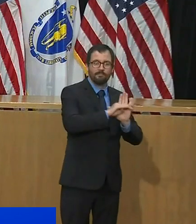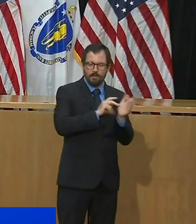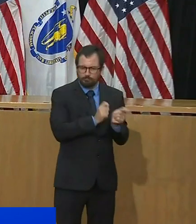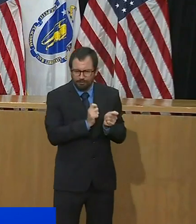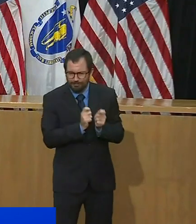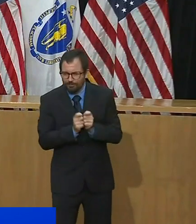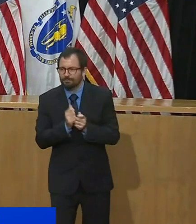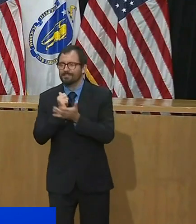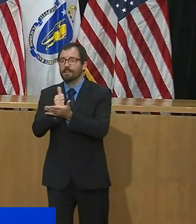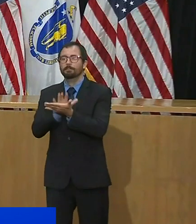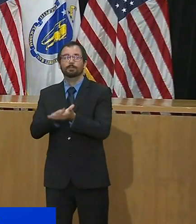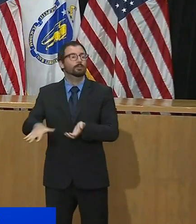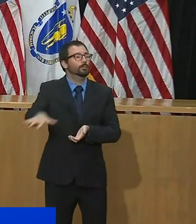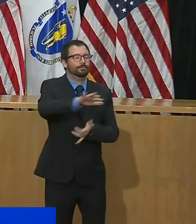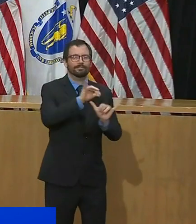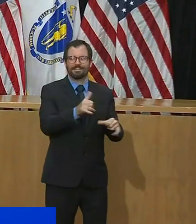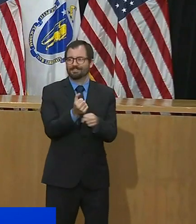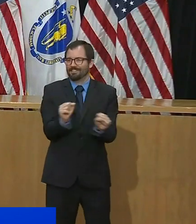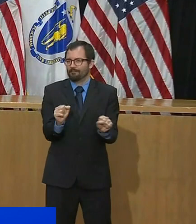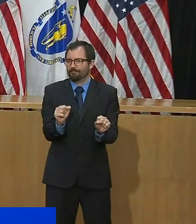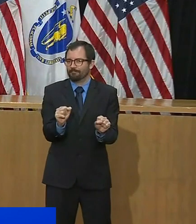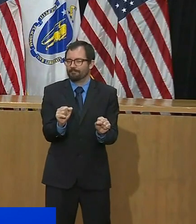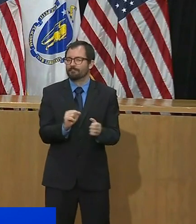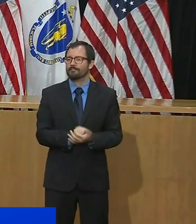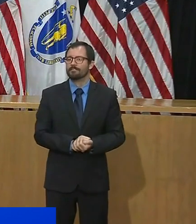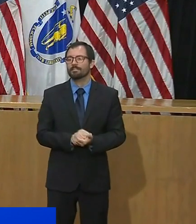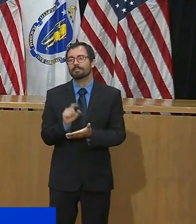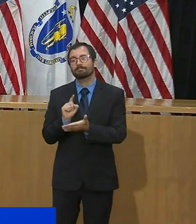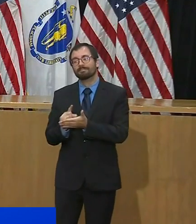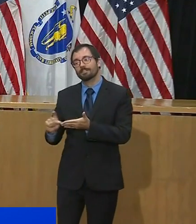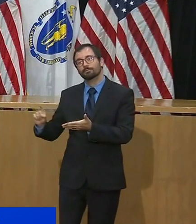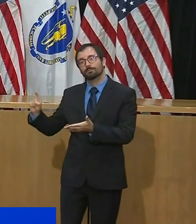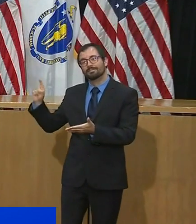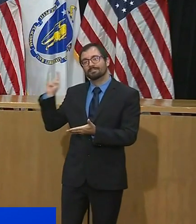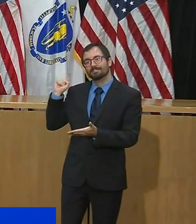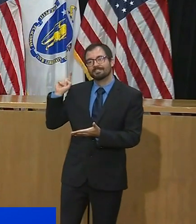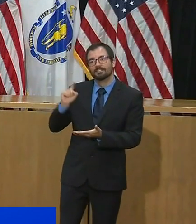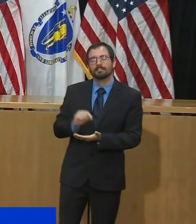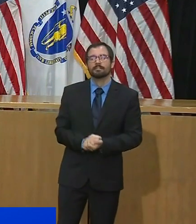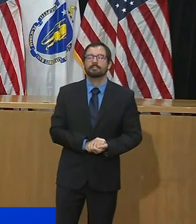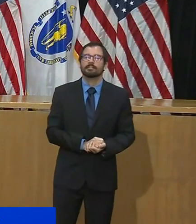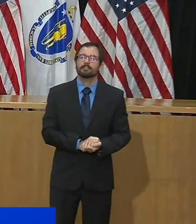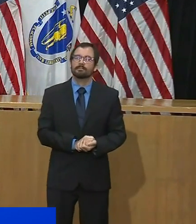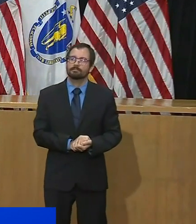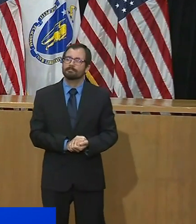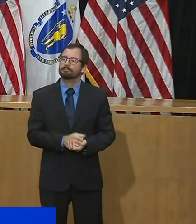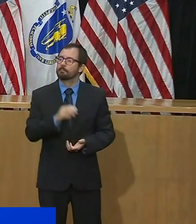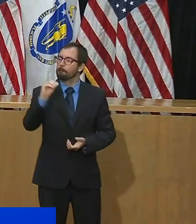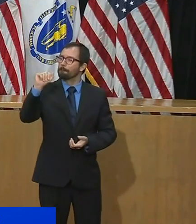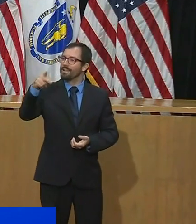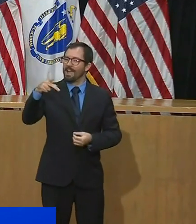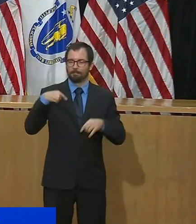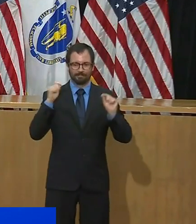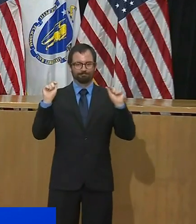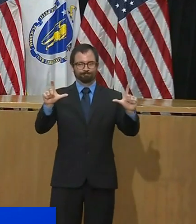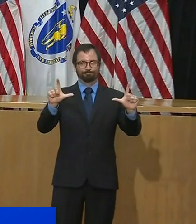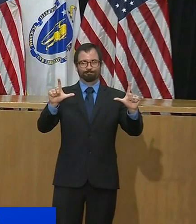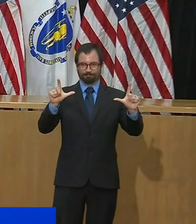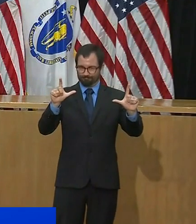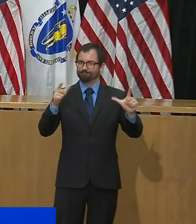Governor Baker is hoping that communities will use the state's new interactive map that shows COVID activity in each city and town. Now, in